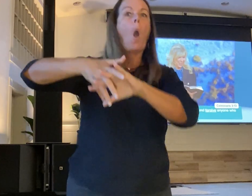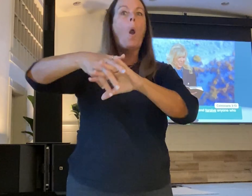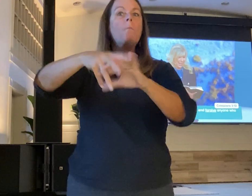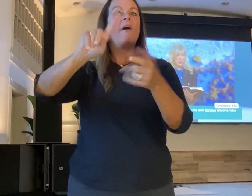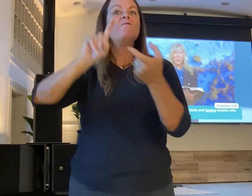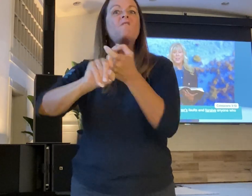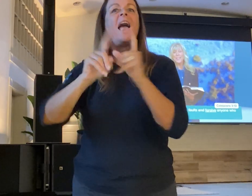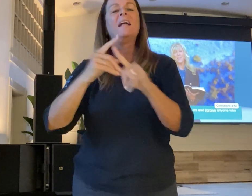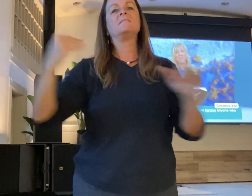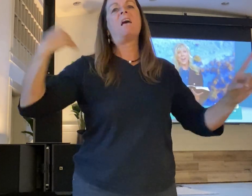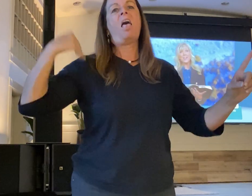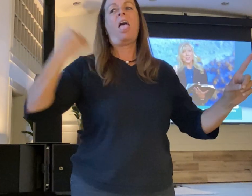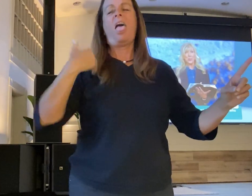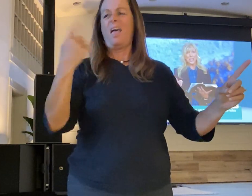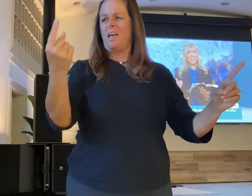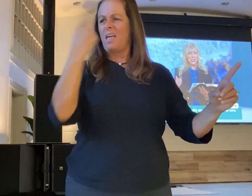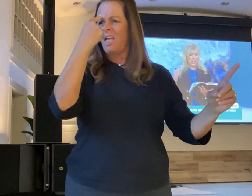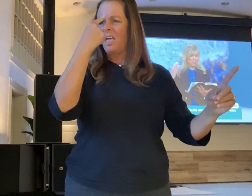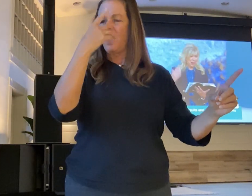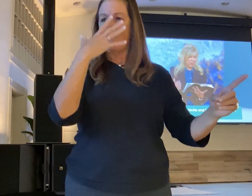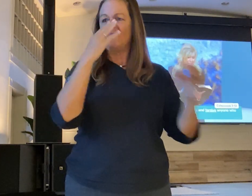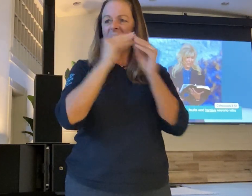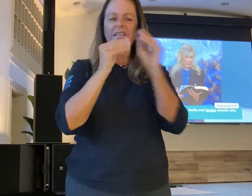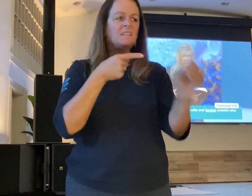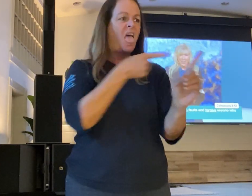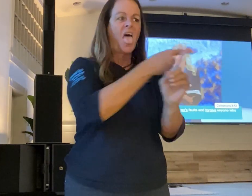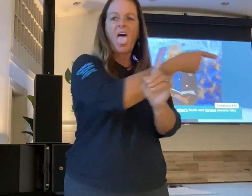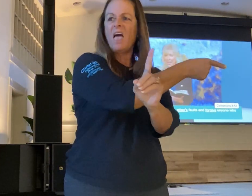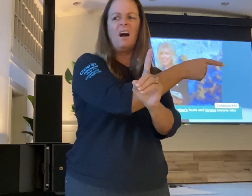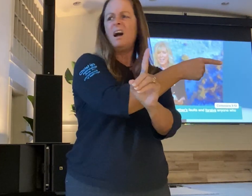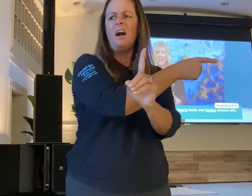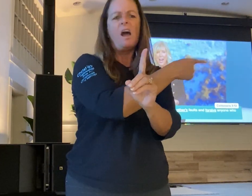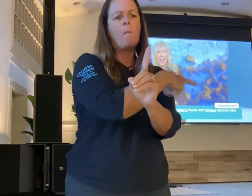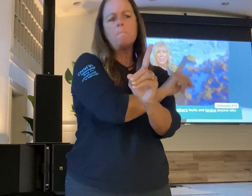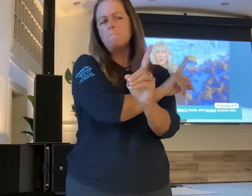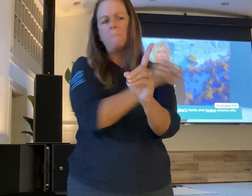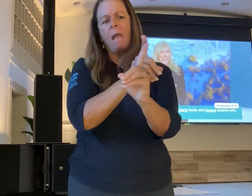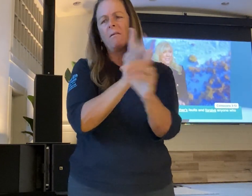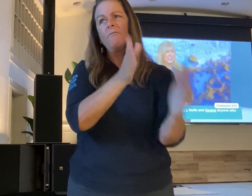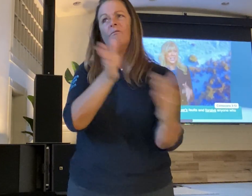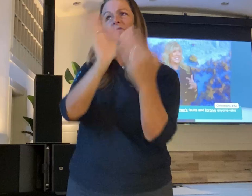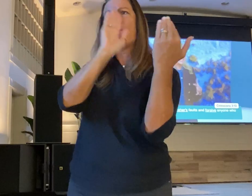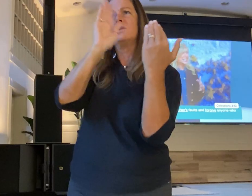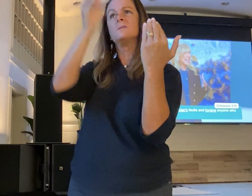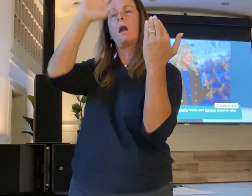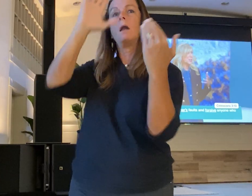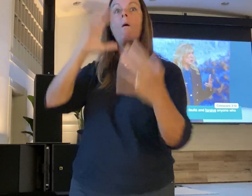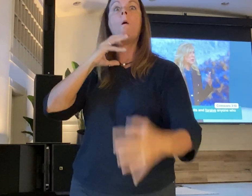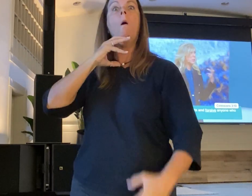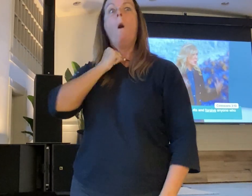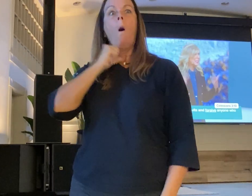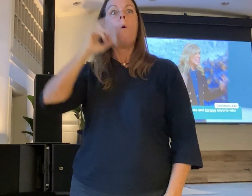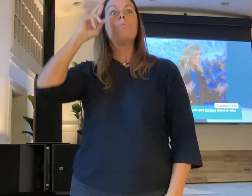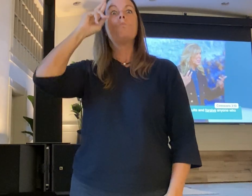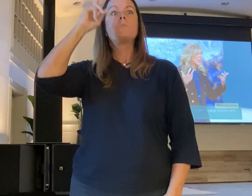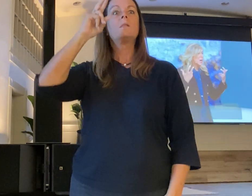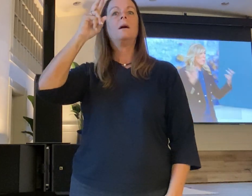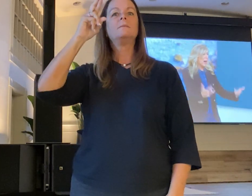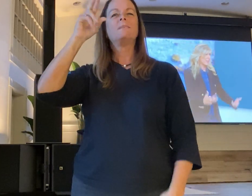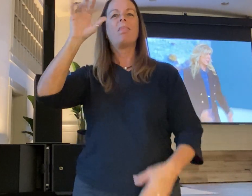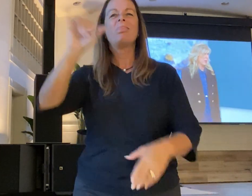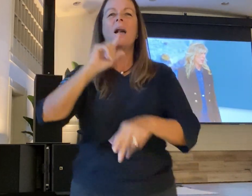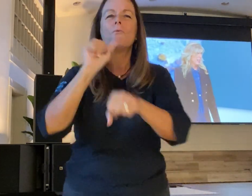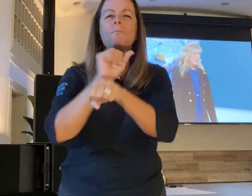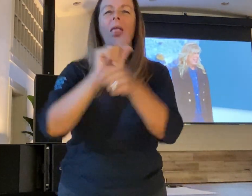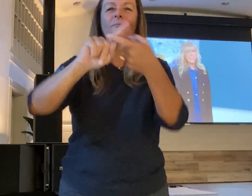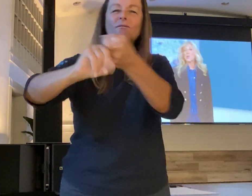you're not surprised by theirs, and you're willing to fight for the relationship by forgiving. And I know your question is this kind of community really